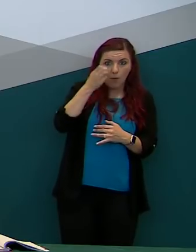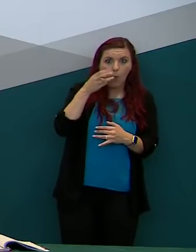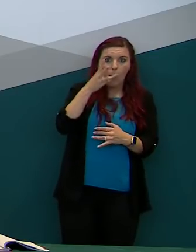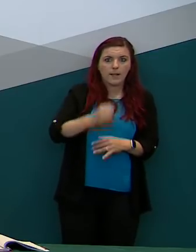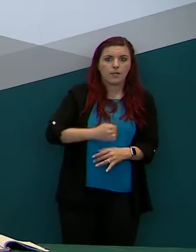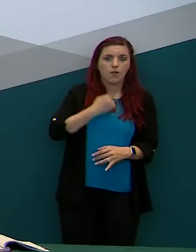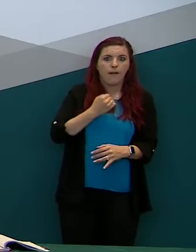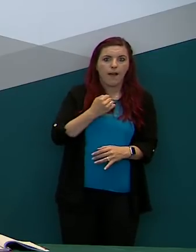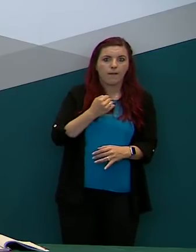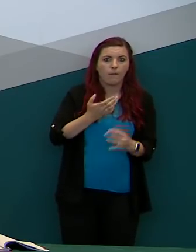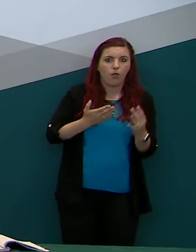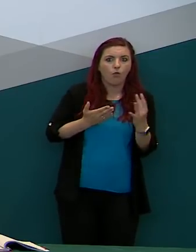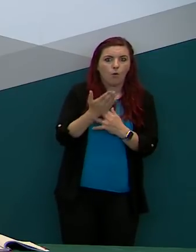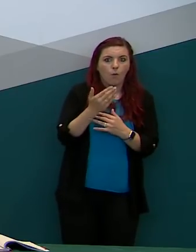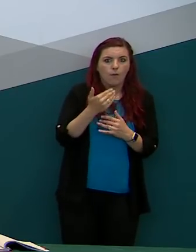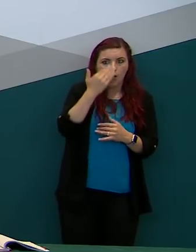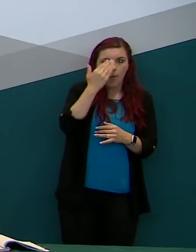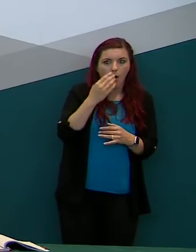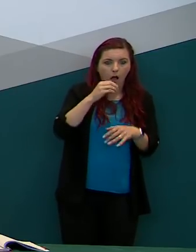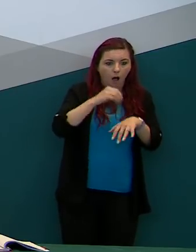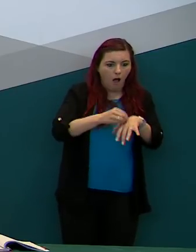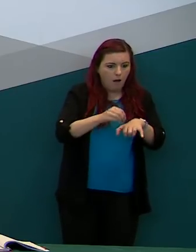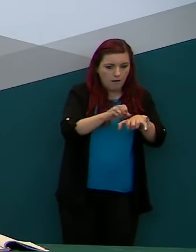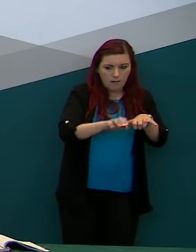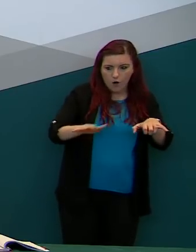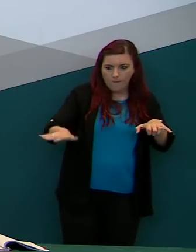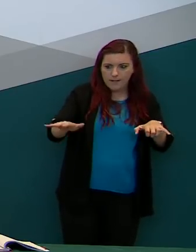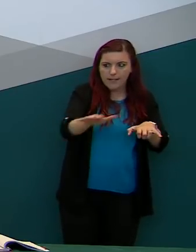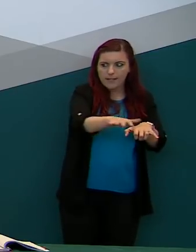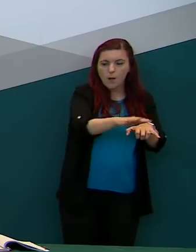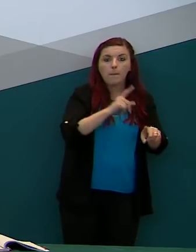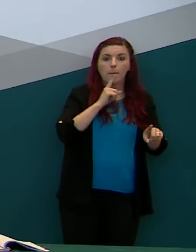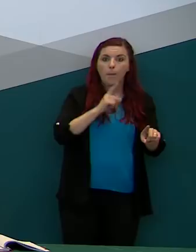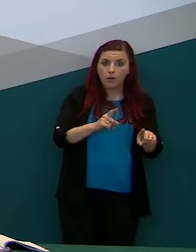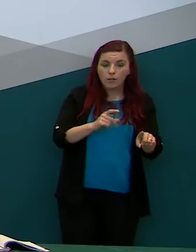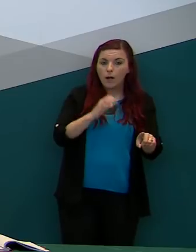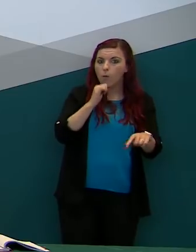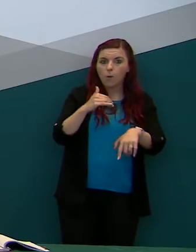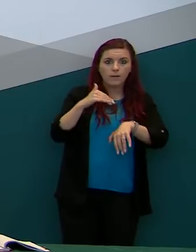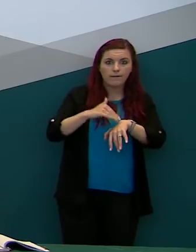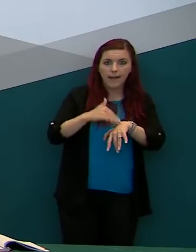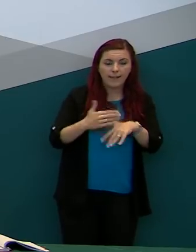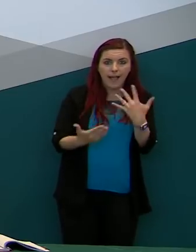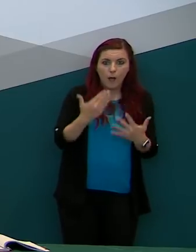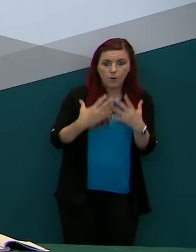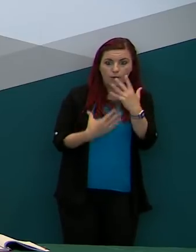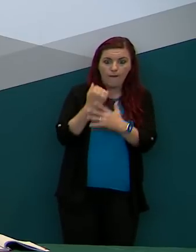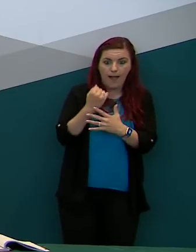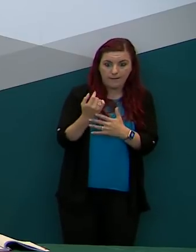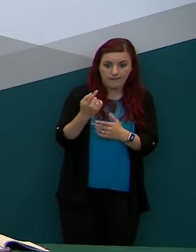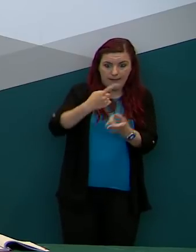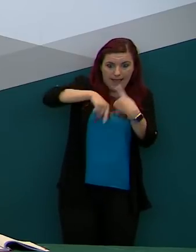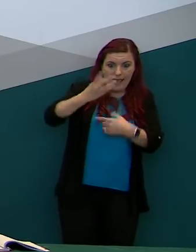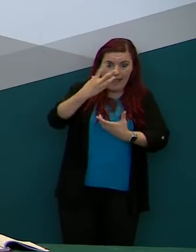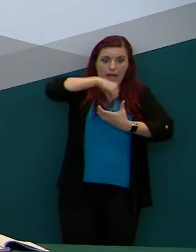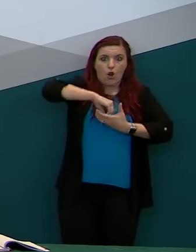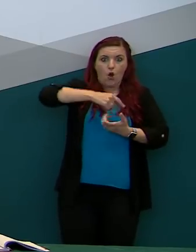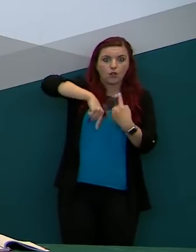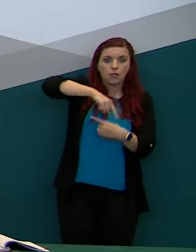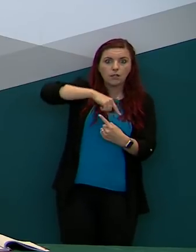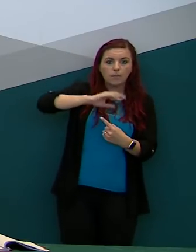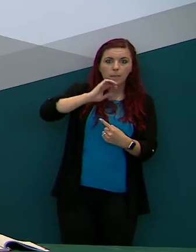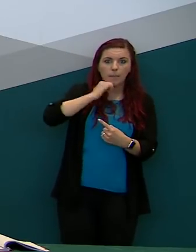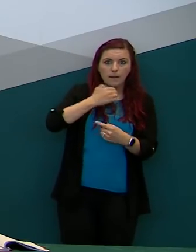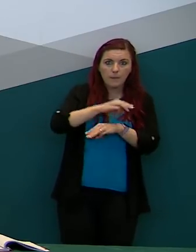in the environment on surfaces, but that's not going to affect how it survives in people. And obviously person-to-person transmission is